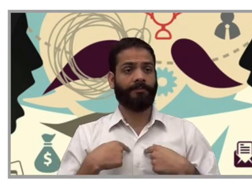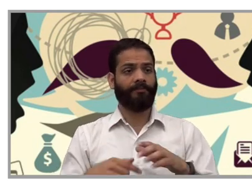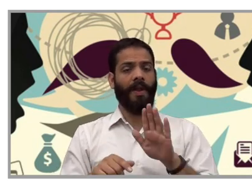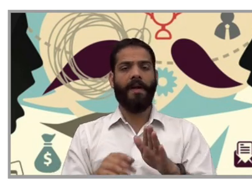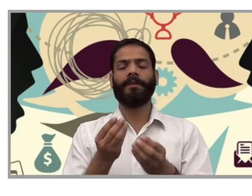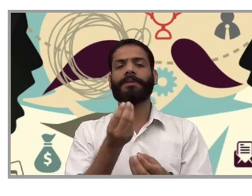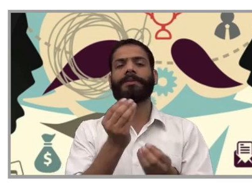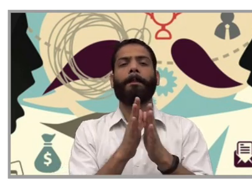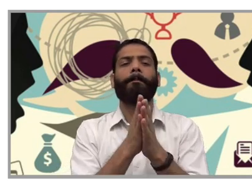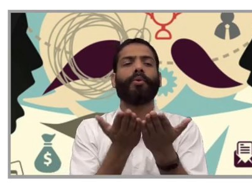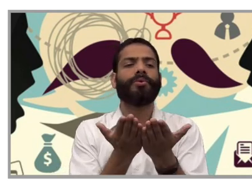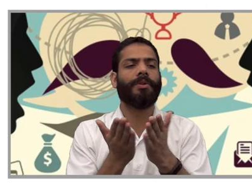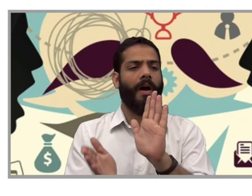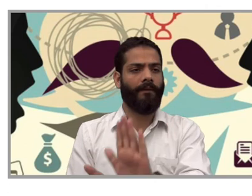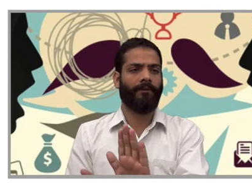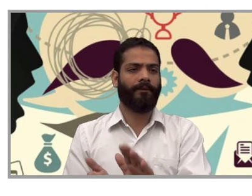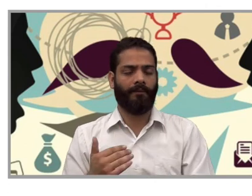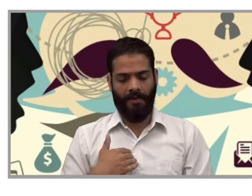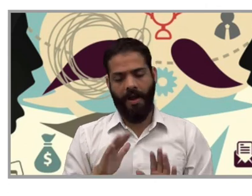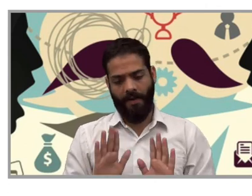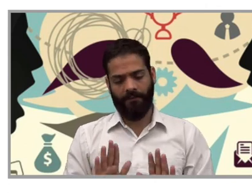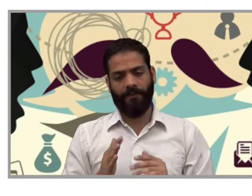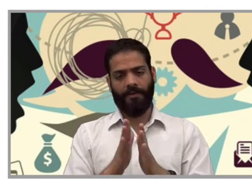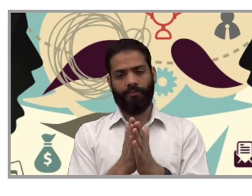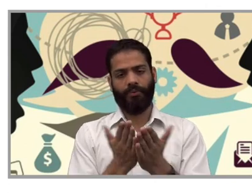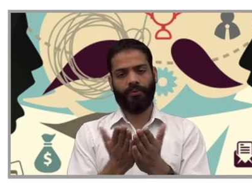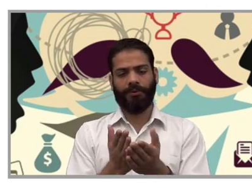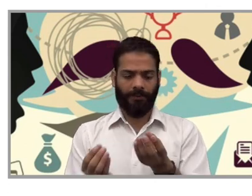For example, I have some books.